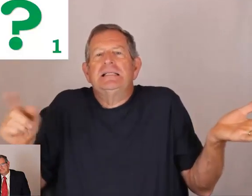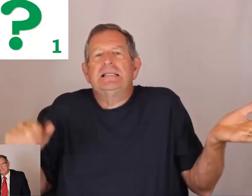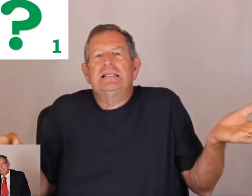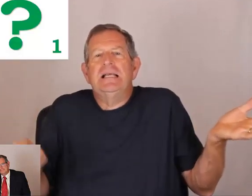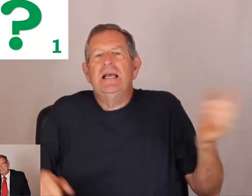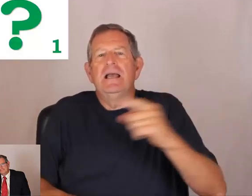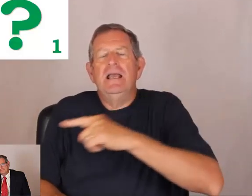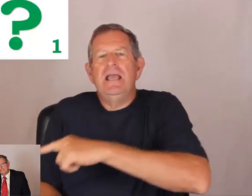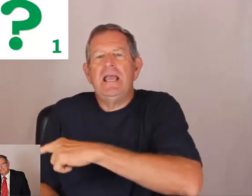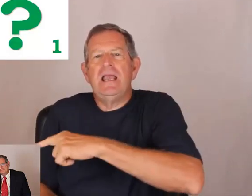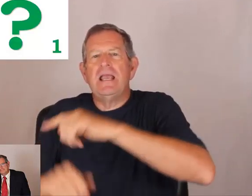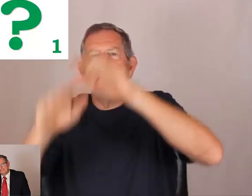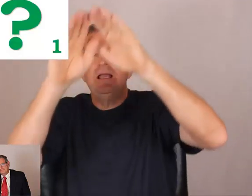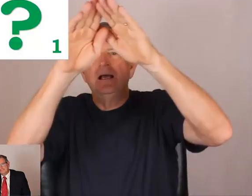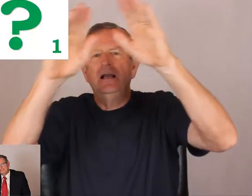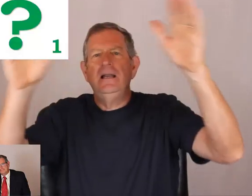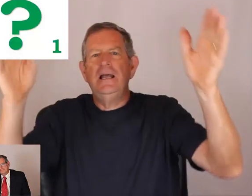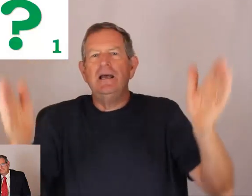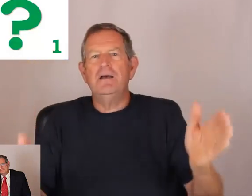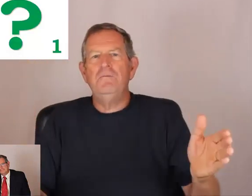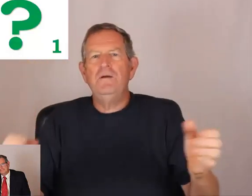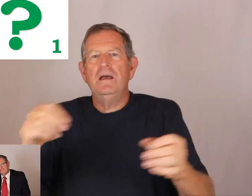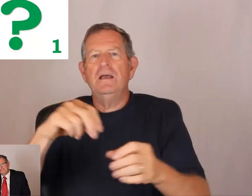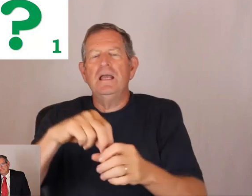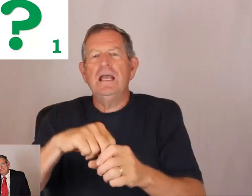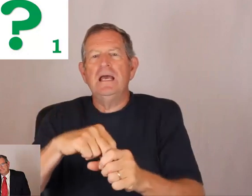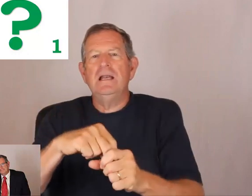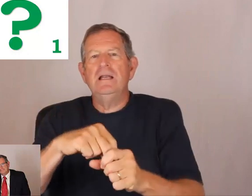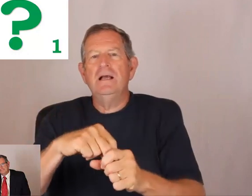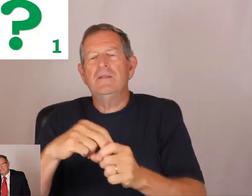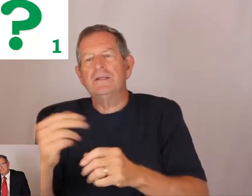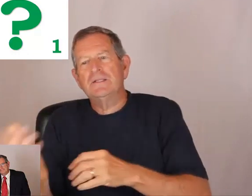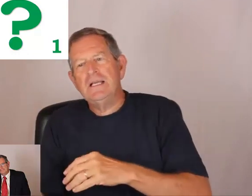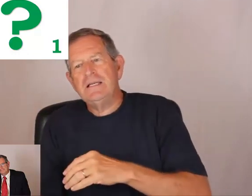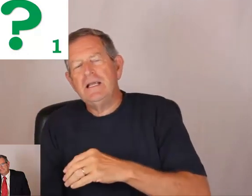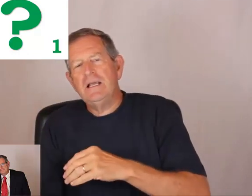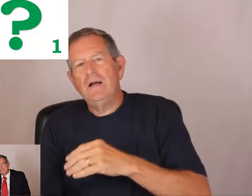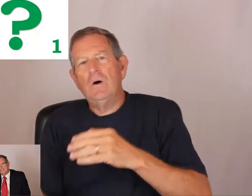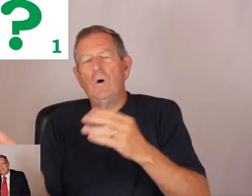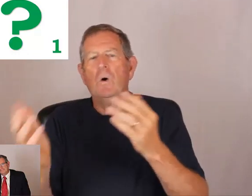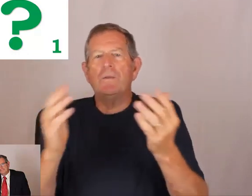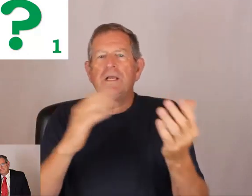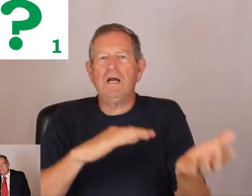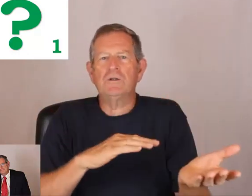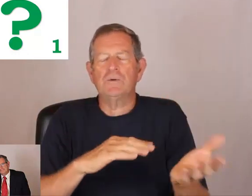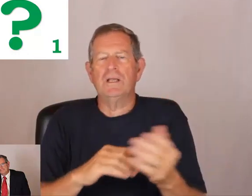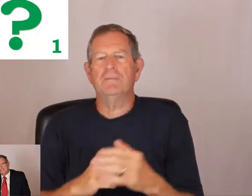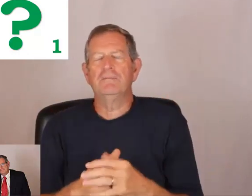Does he live in the city or the country?